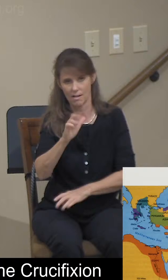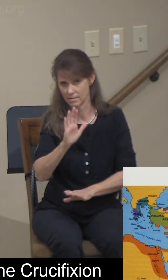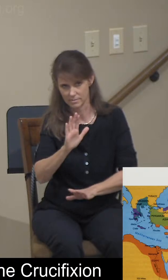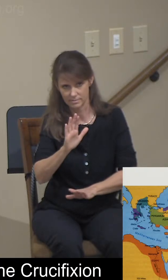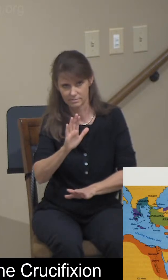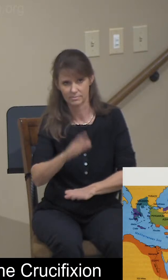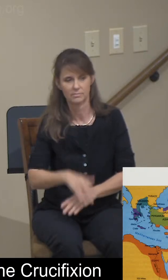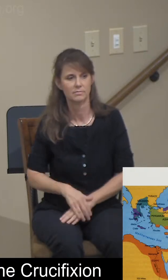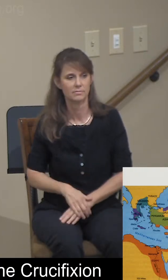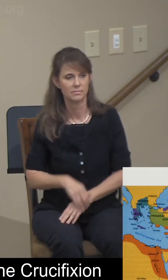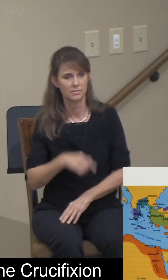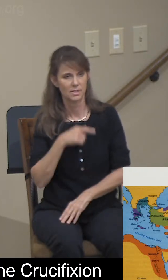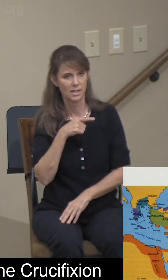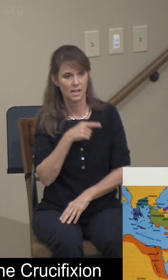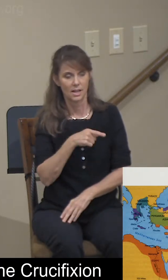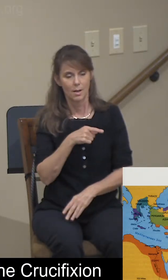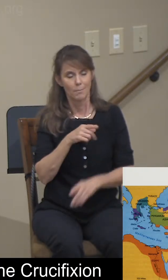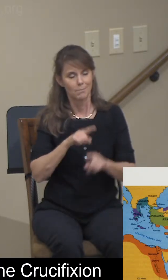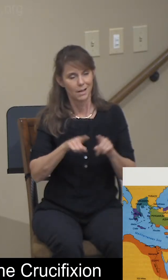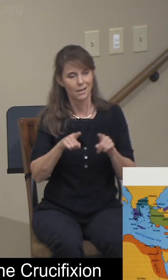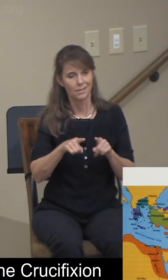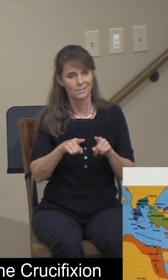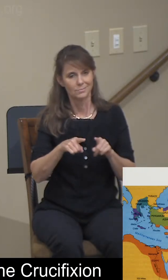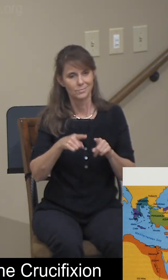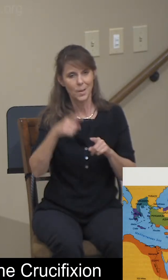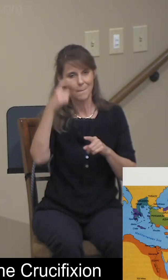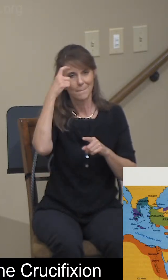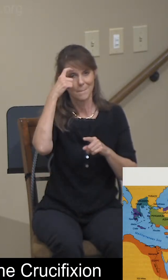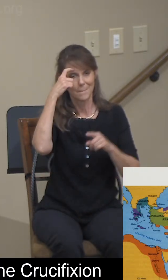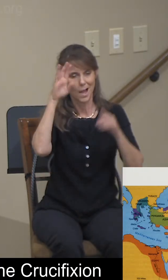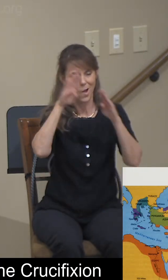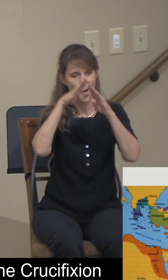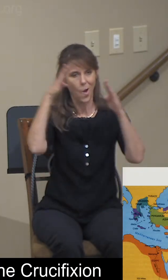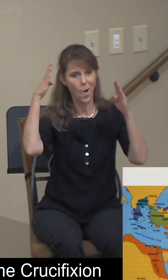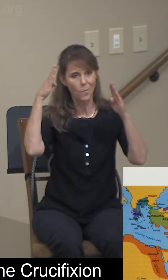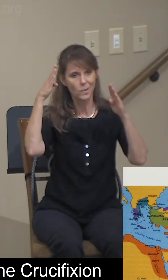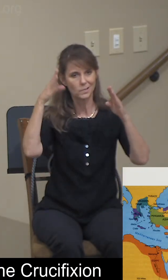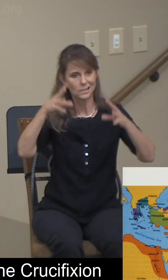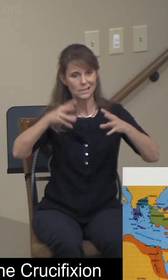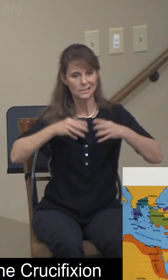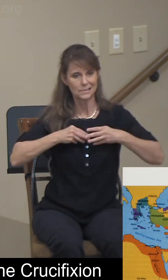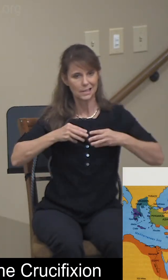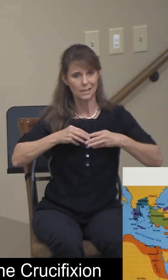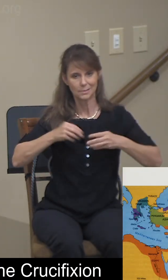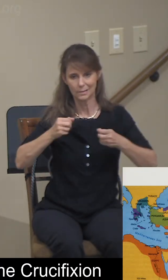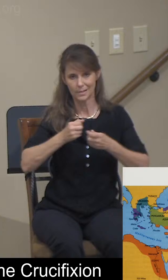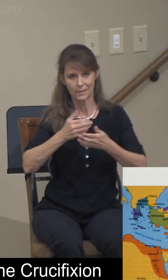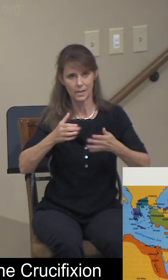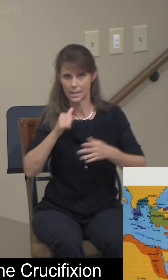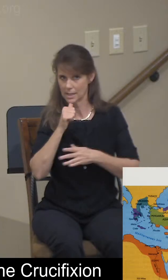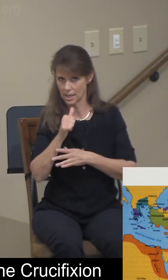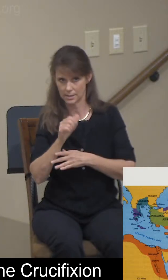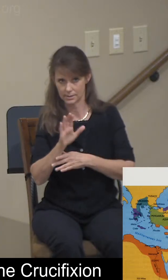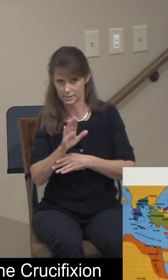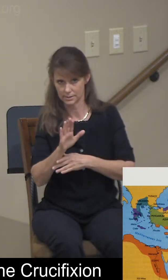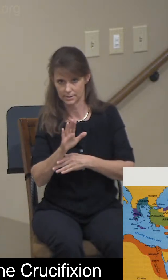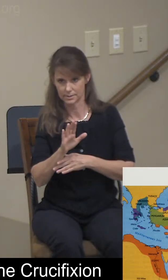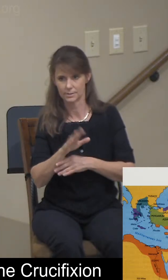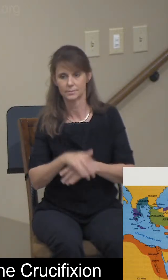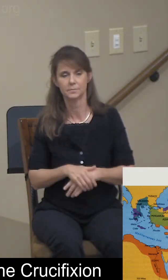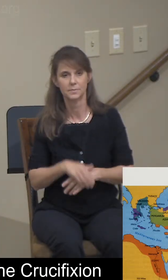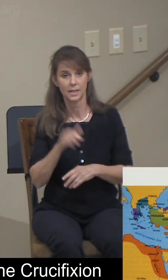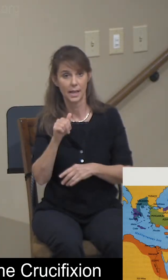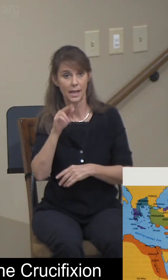not share their open-mindedness, and this is especially true after Antiochus the Third, who's Antiochus the Great, as he's